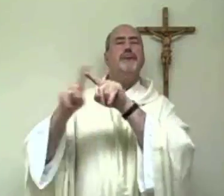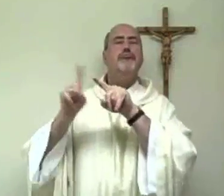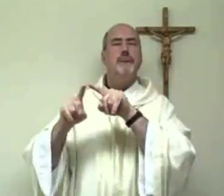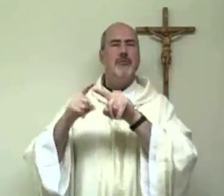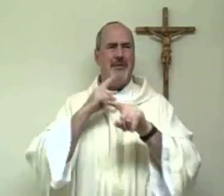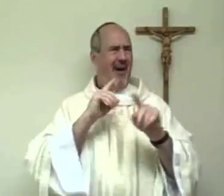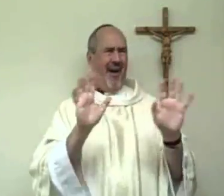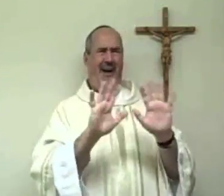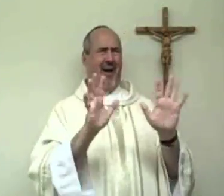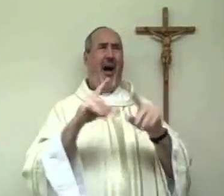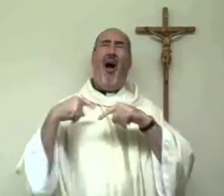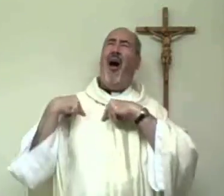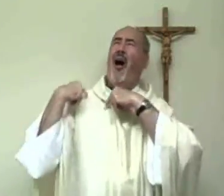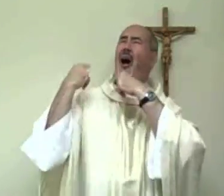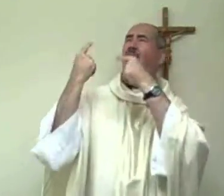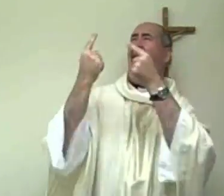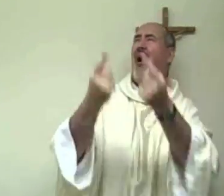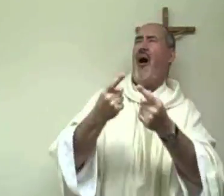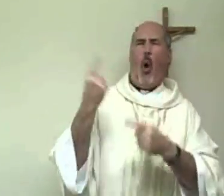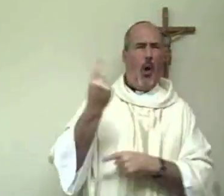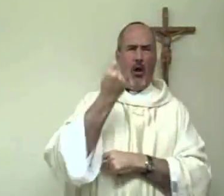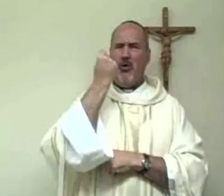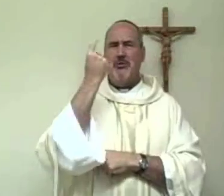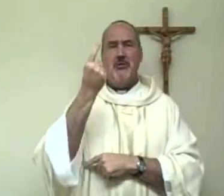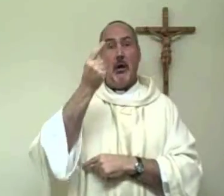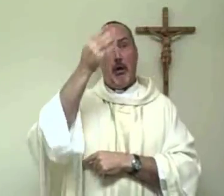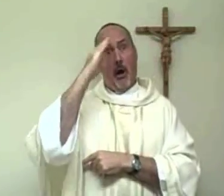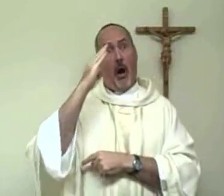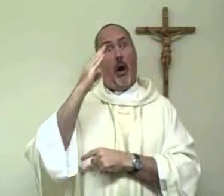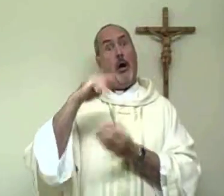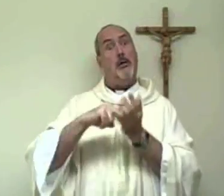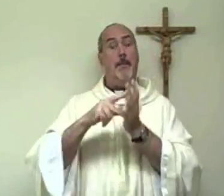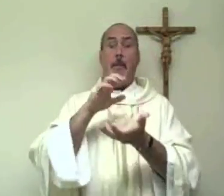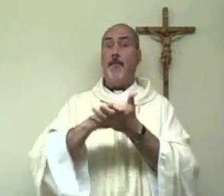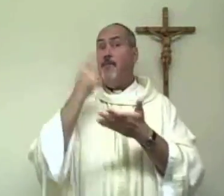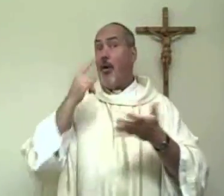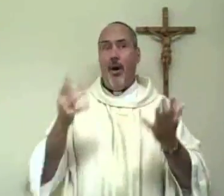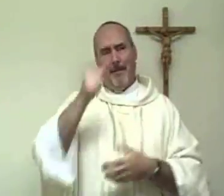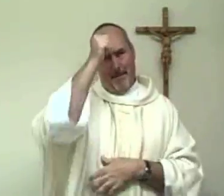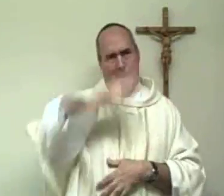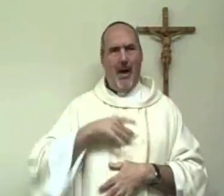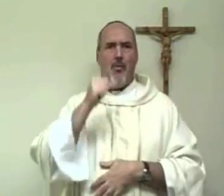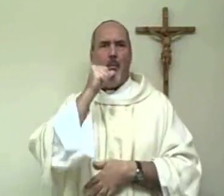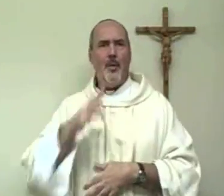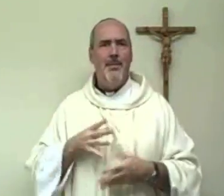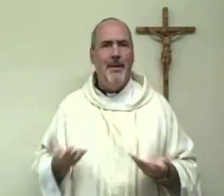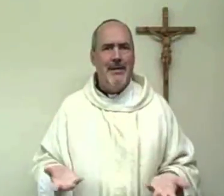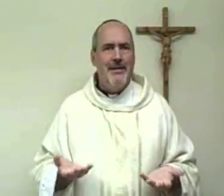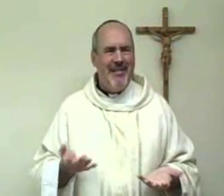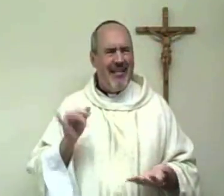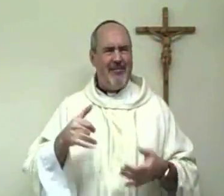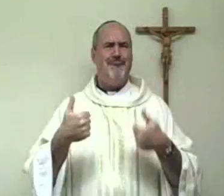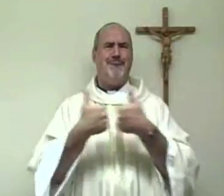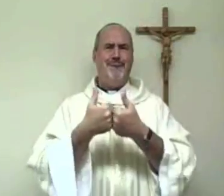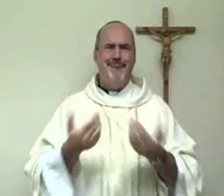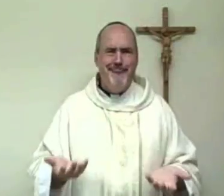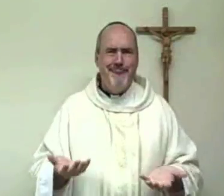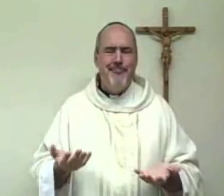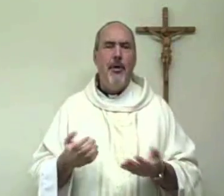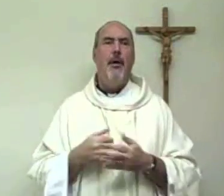However, historical religious views have always understood God's intention for marriage to be between a man and a